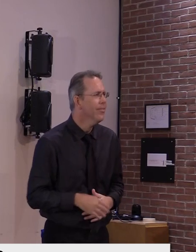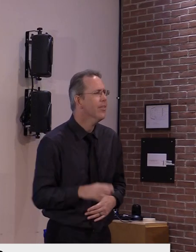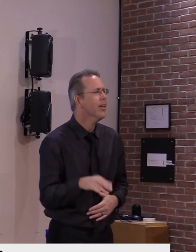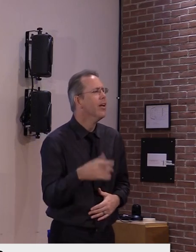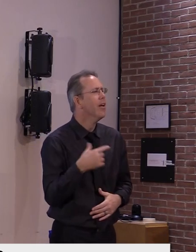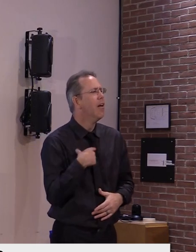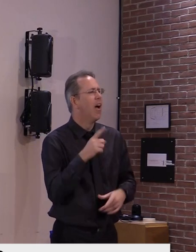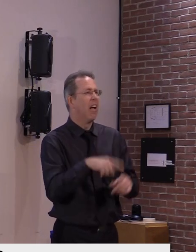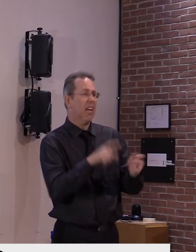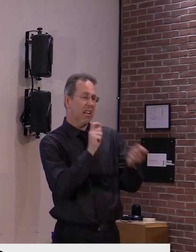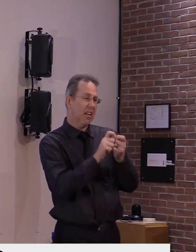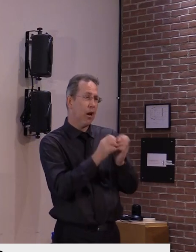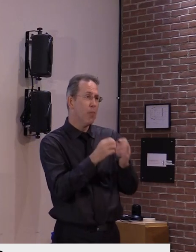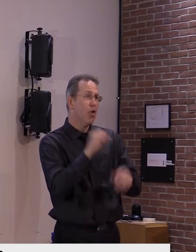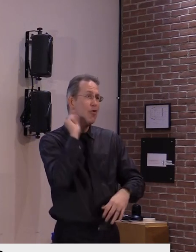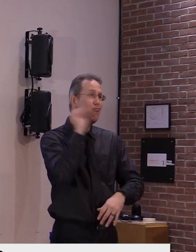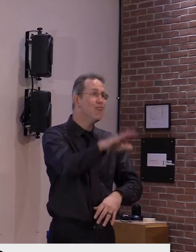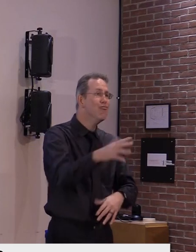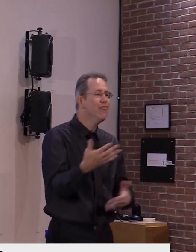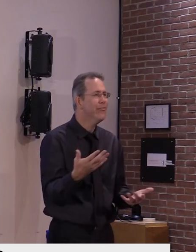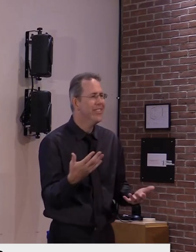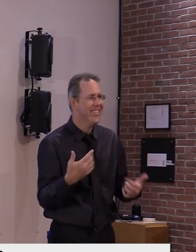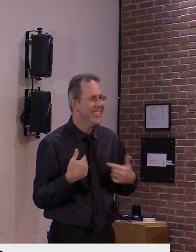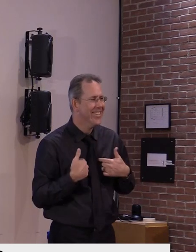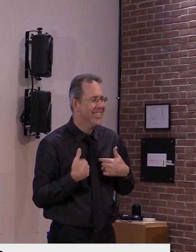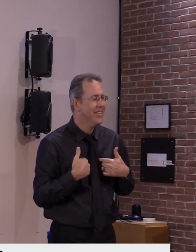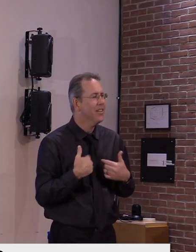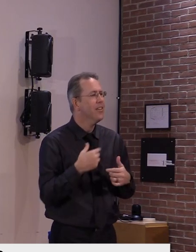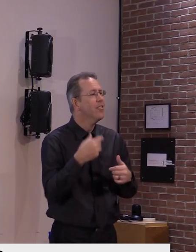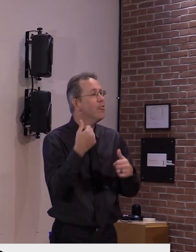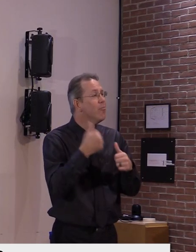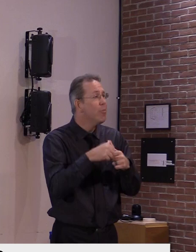know, this is data from the country, the world,